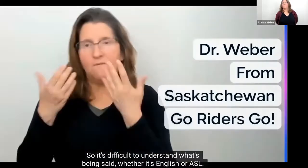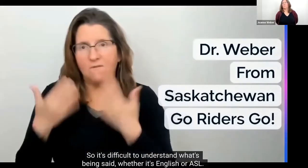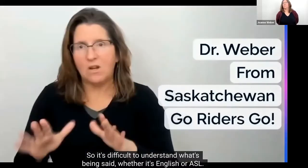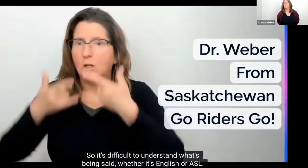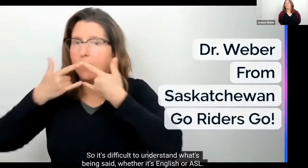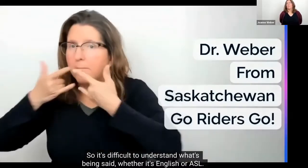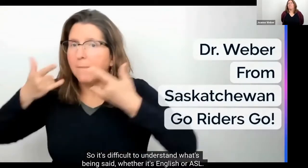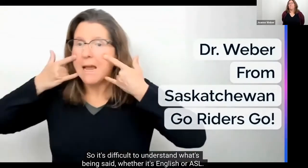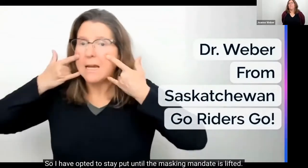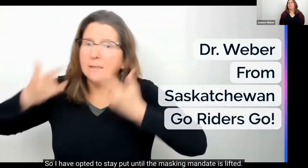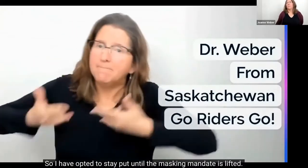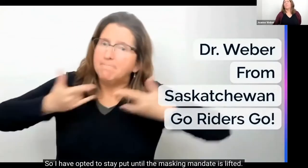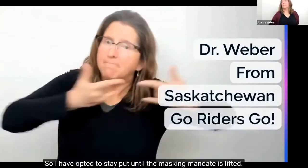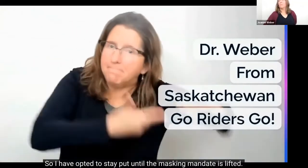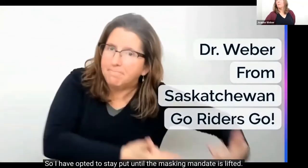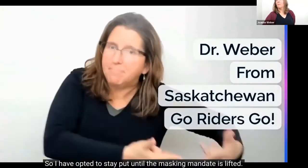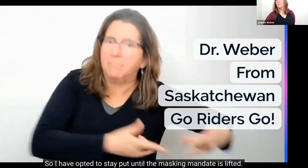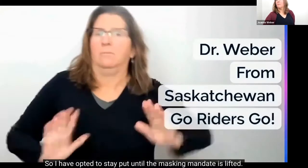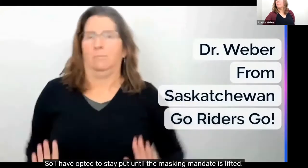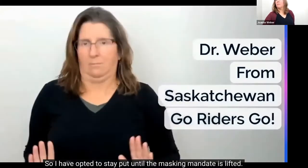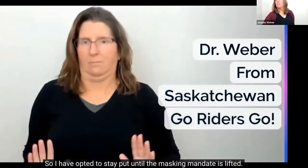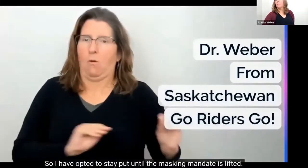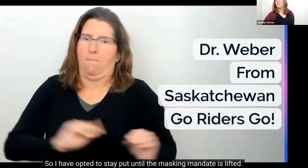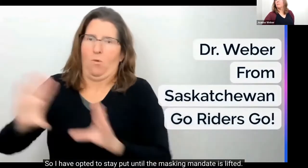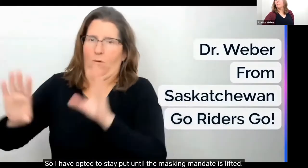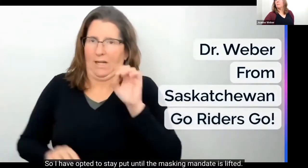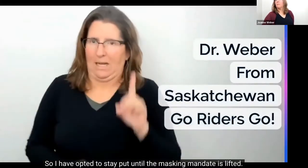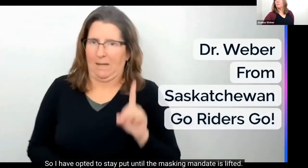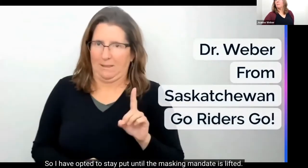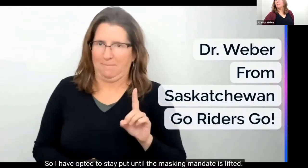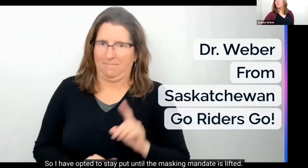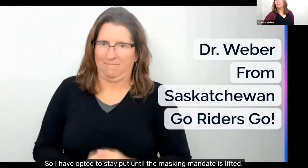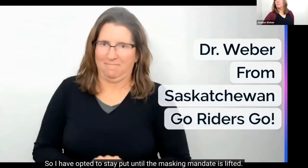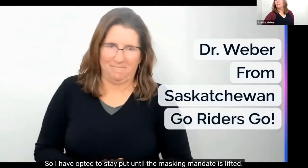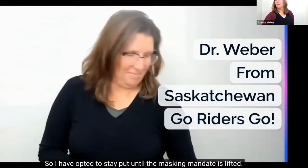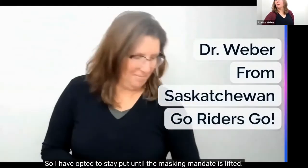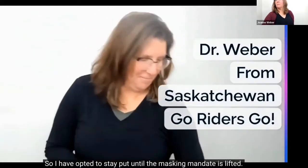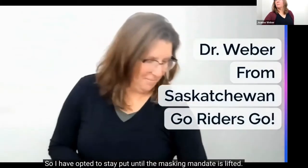it's English or ASL. So I have opted to stay put until the masking mandate